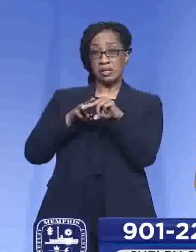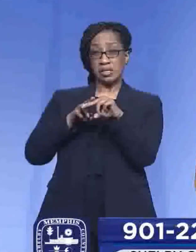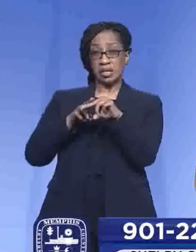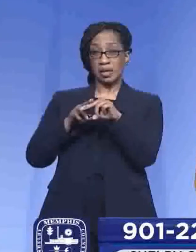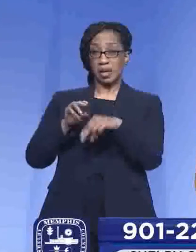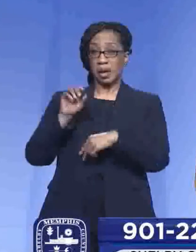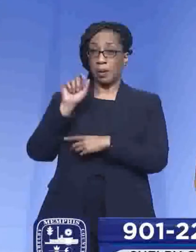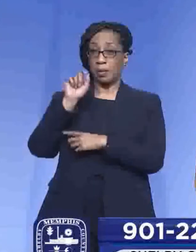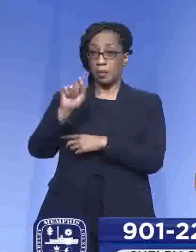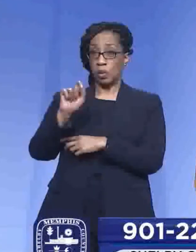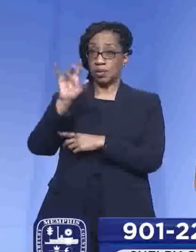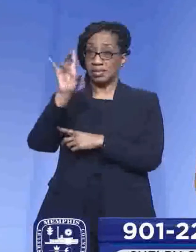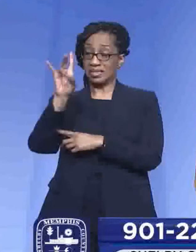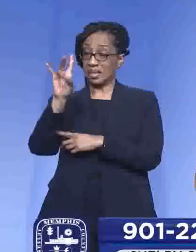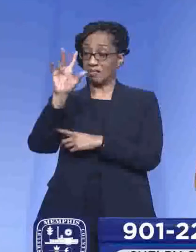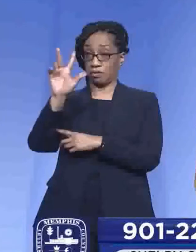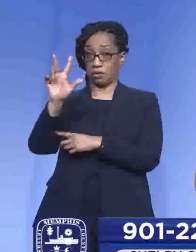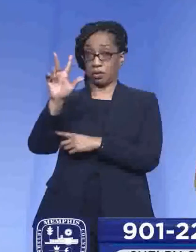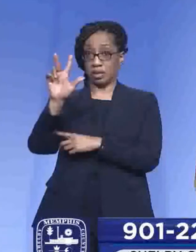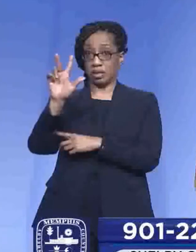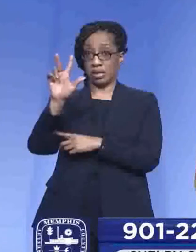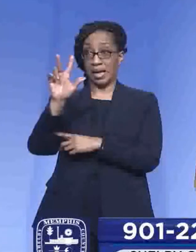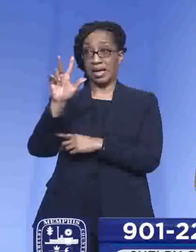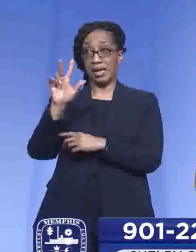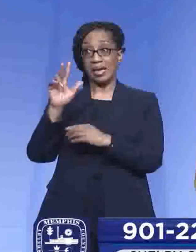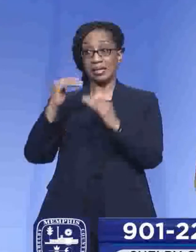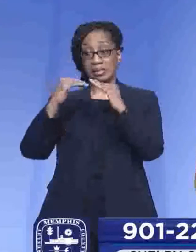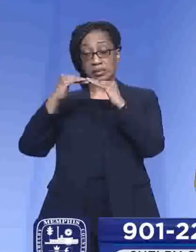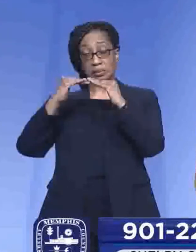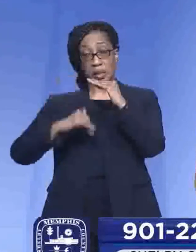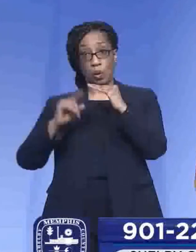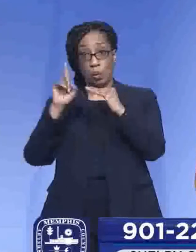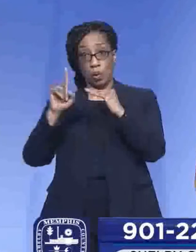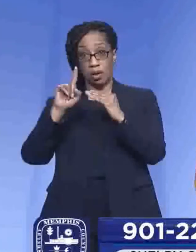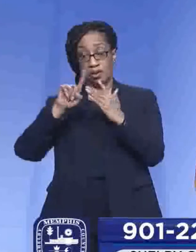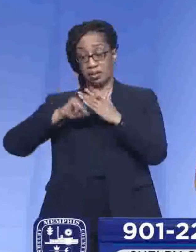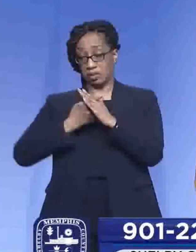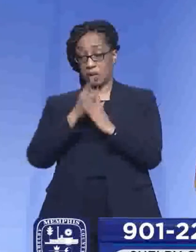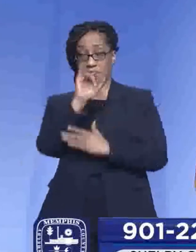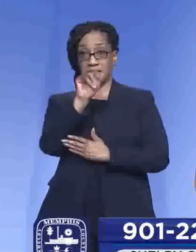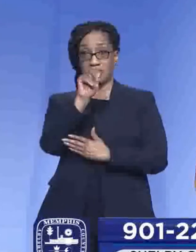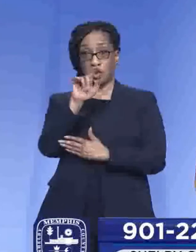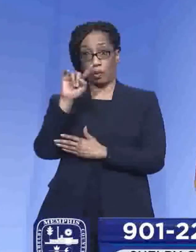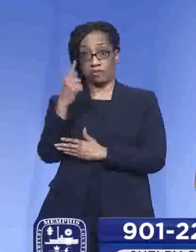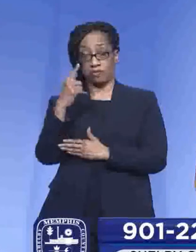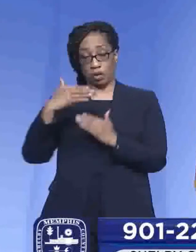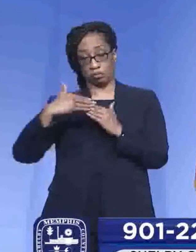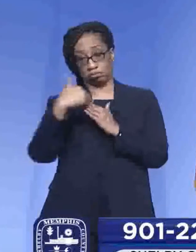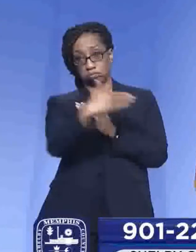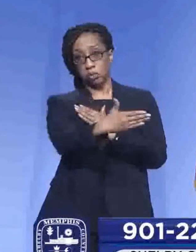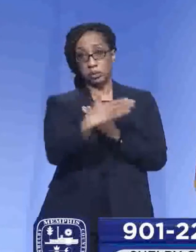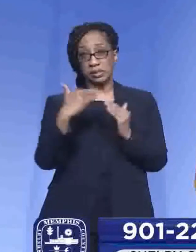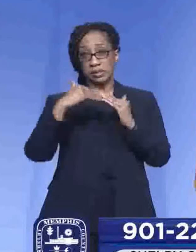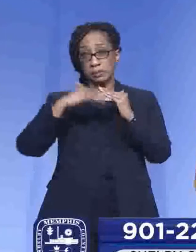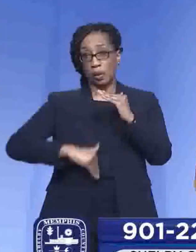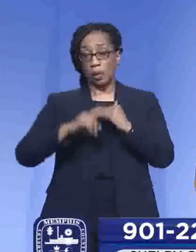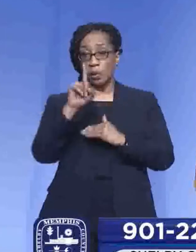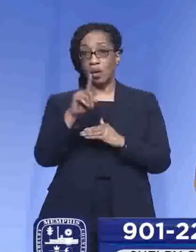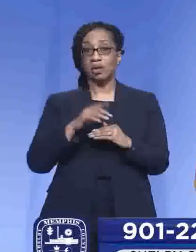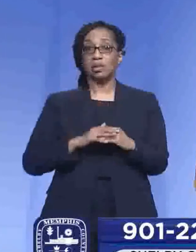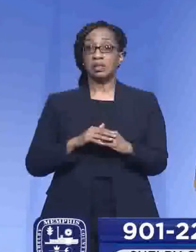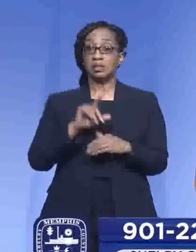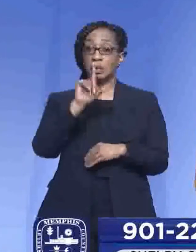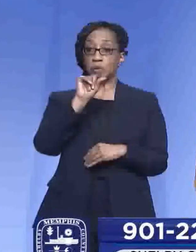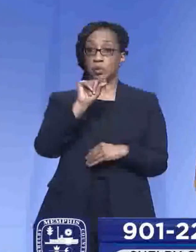0.73 and has been below 1 since January 1st. So throughout 2021 so